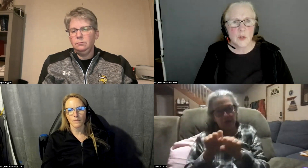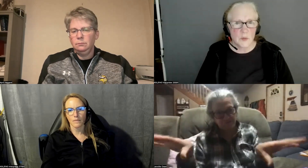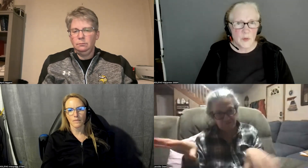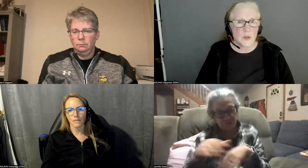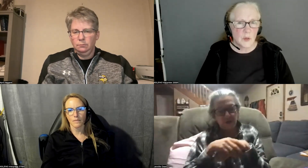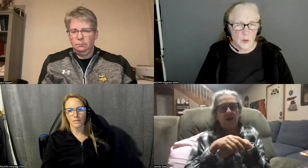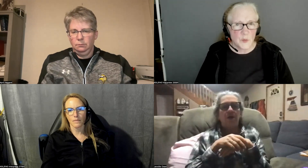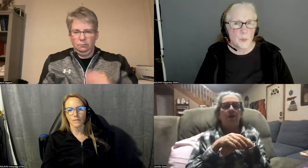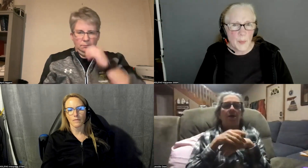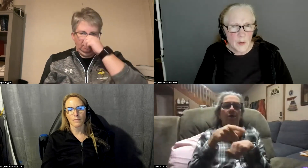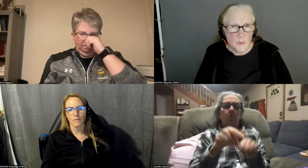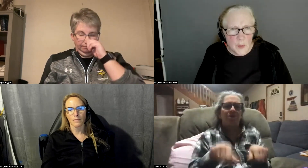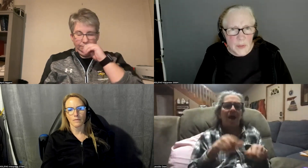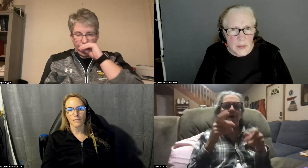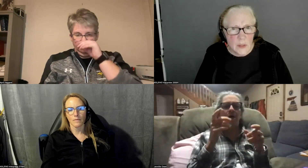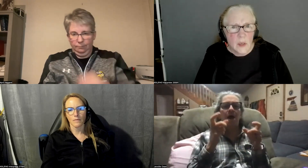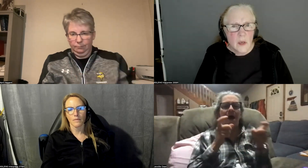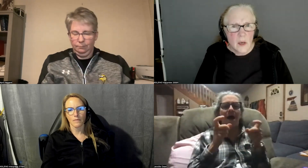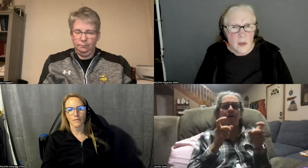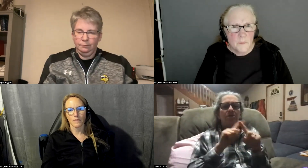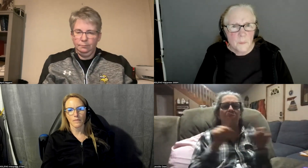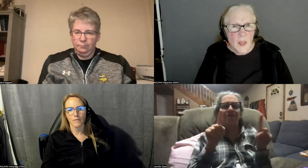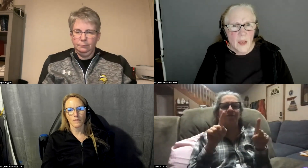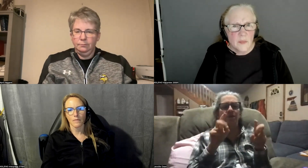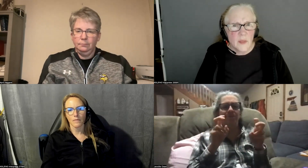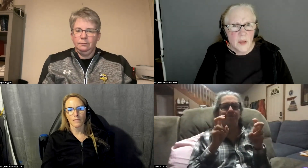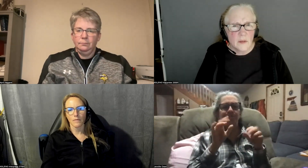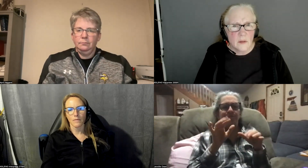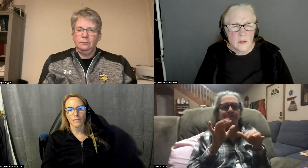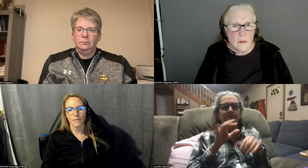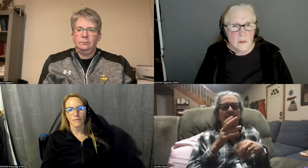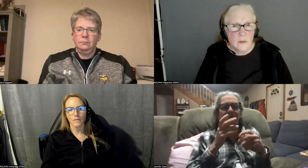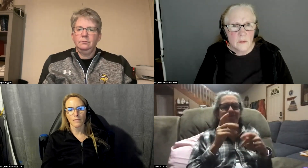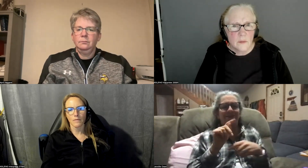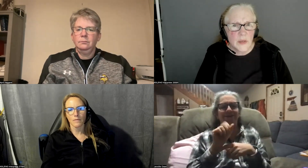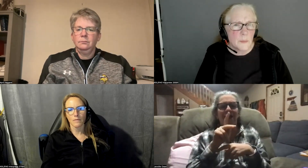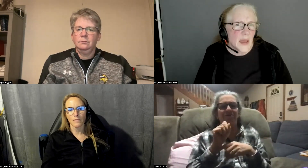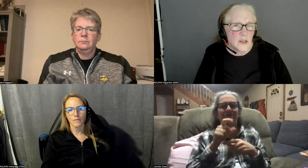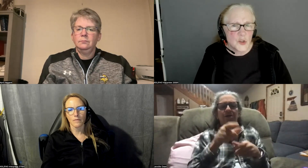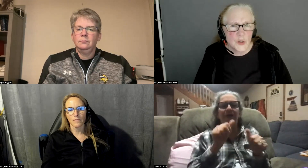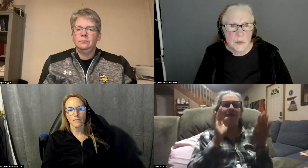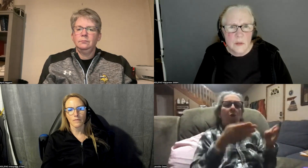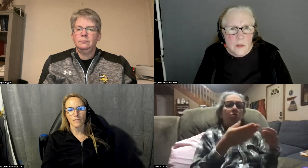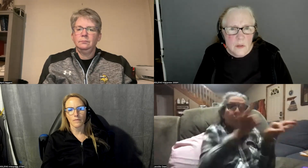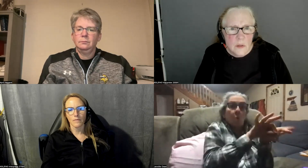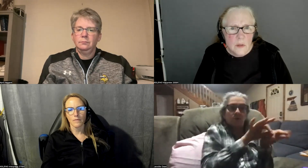important, especially, as we're preparing for a meeting, and then manage